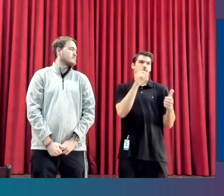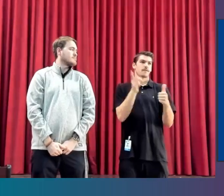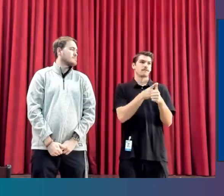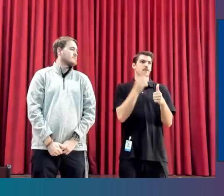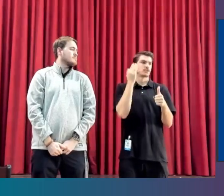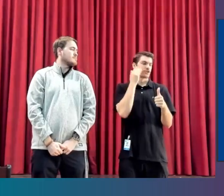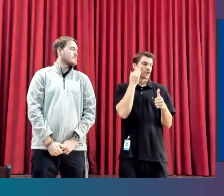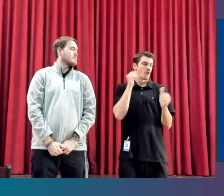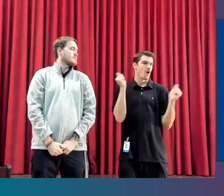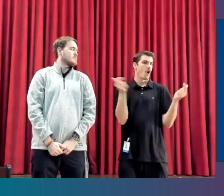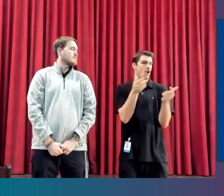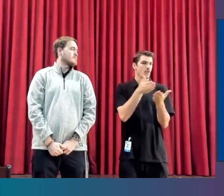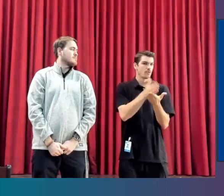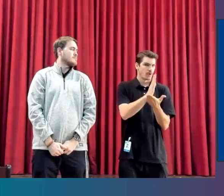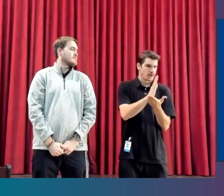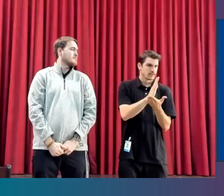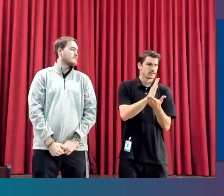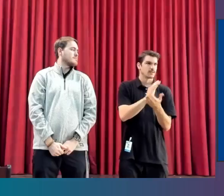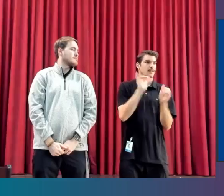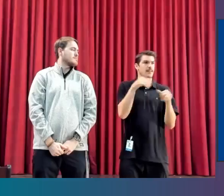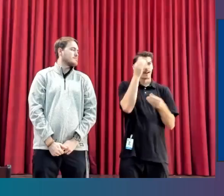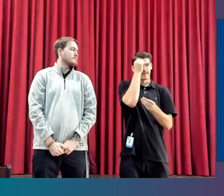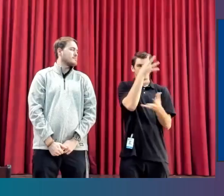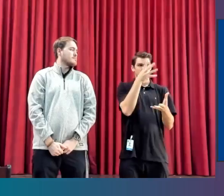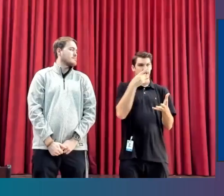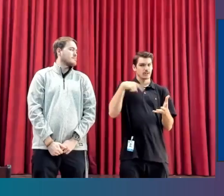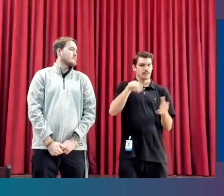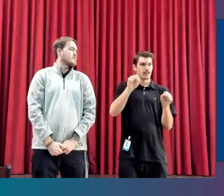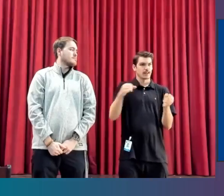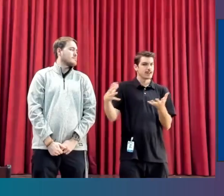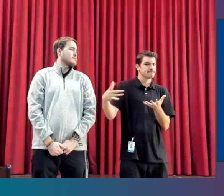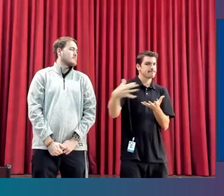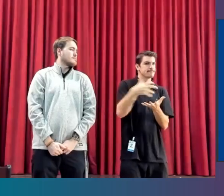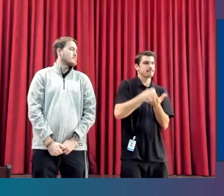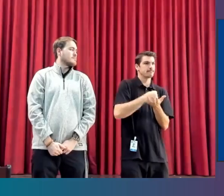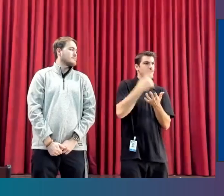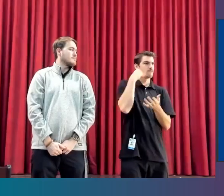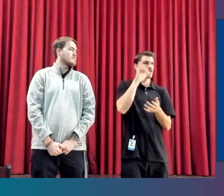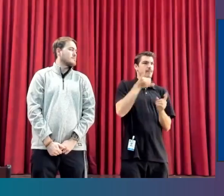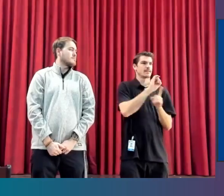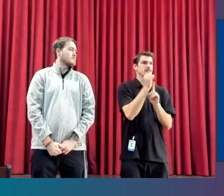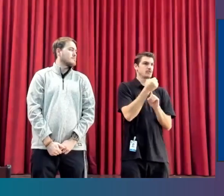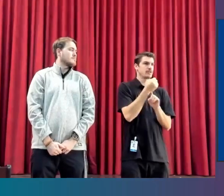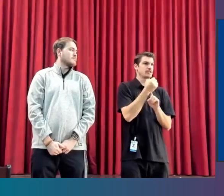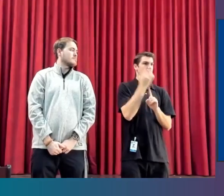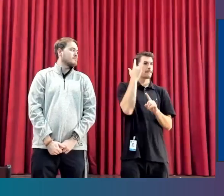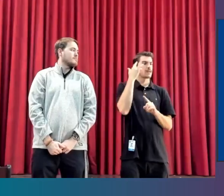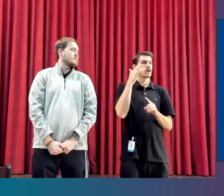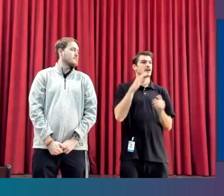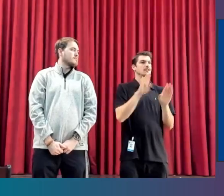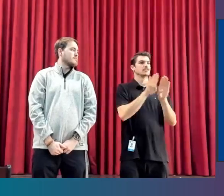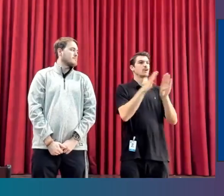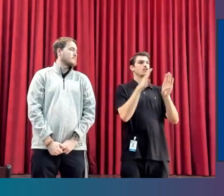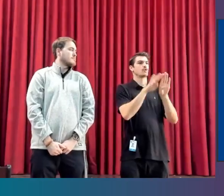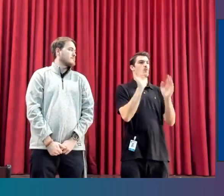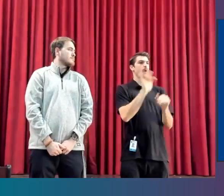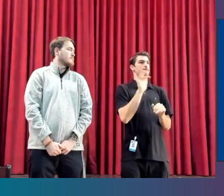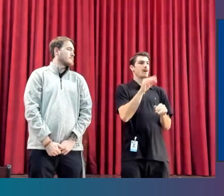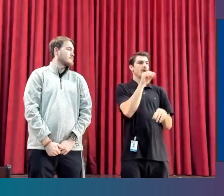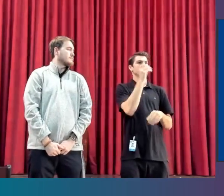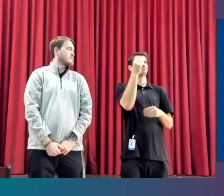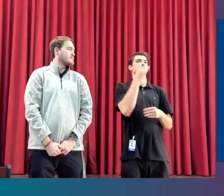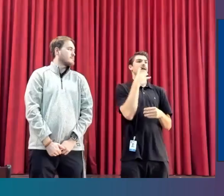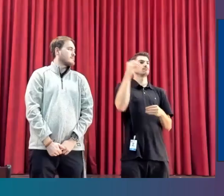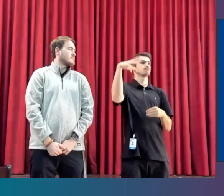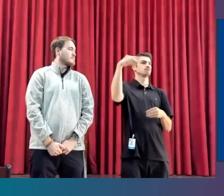your rights and that they can collect that info for that situation. Because a visual doorbell, like what you're describing, right,